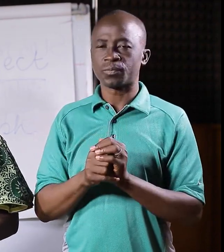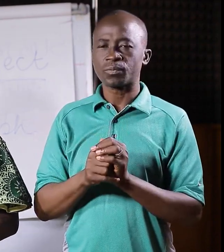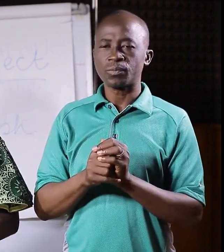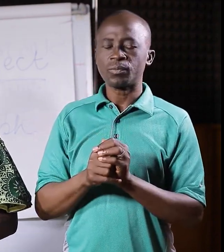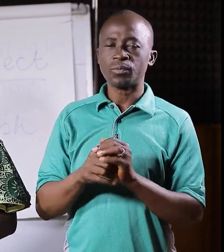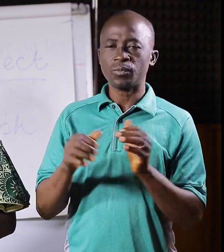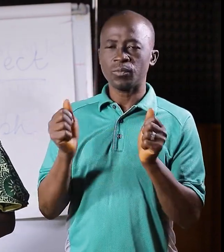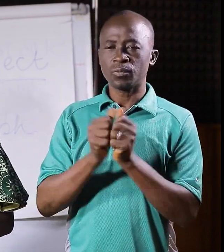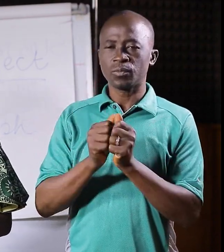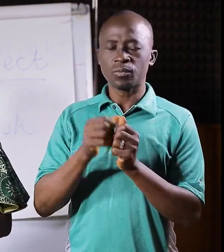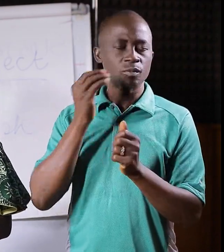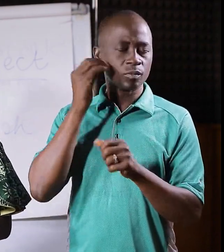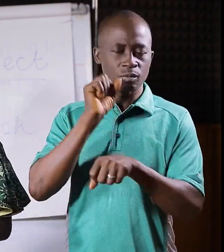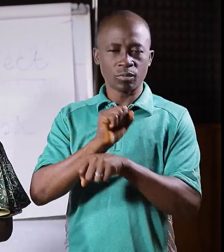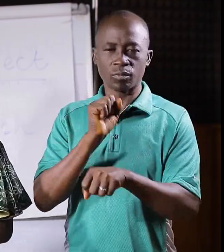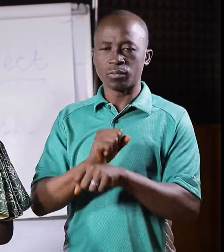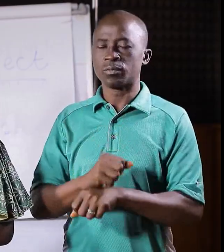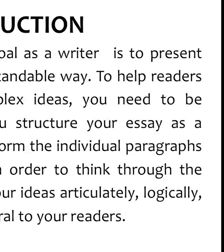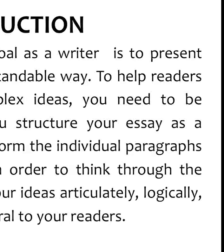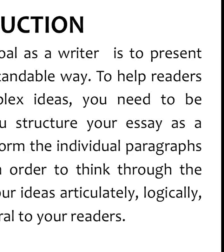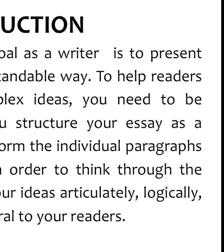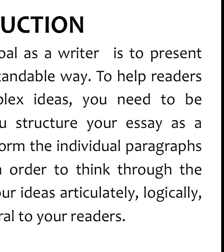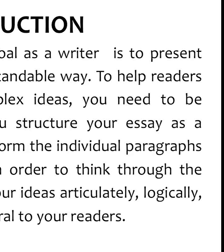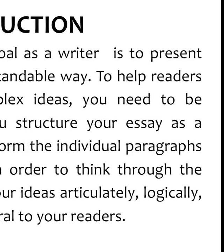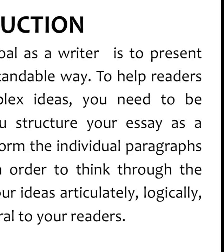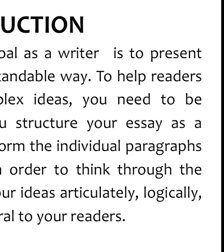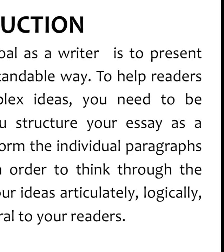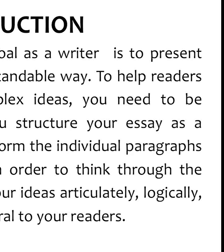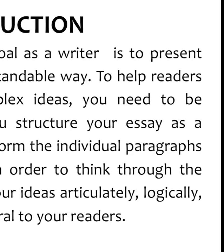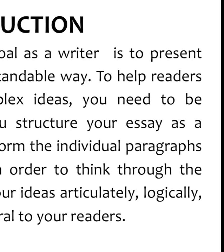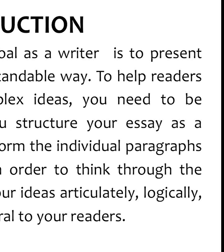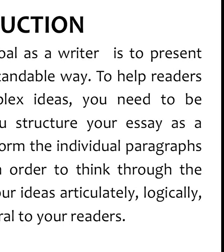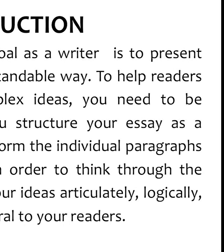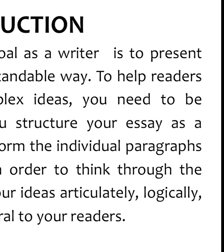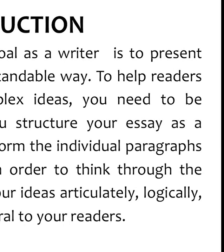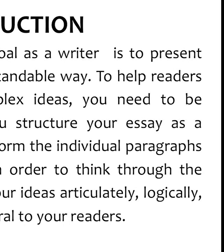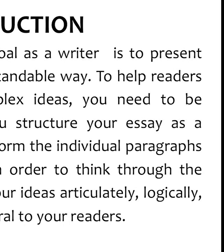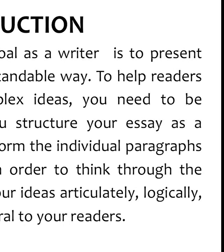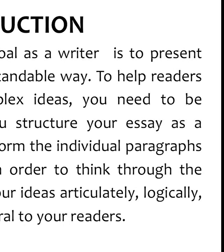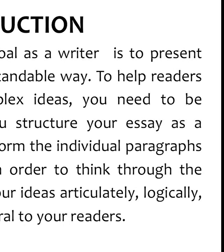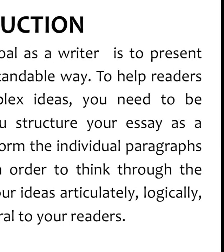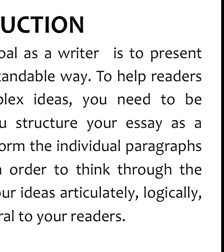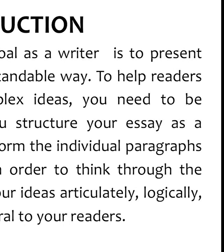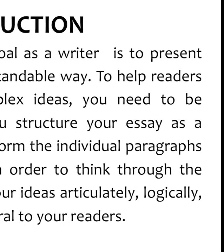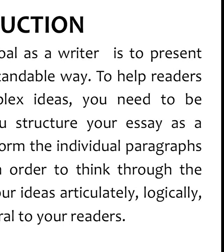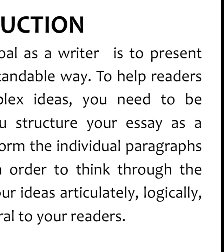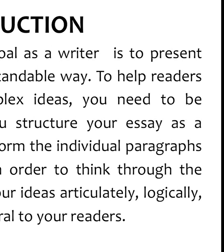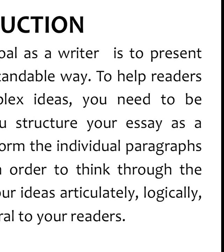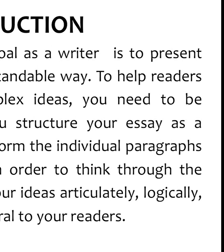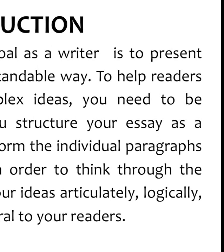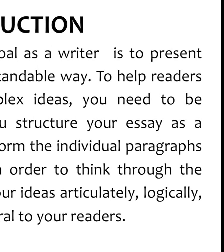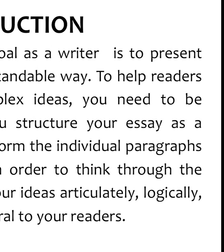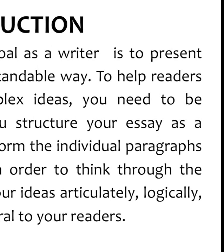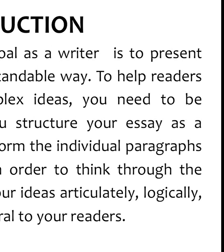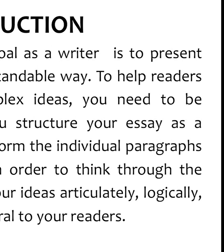round off with an assignment as always. So for our introduction, one of the primary goals as a